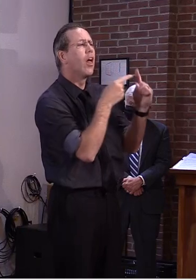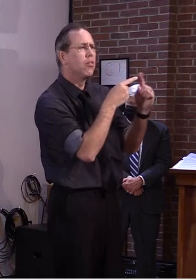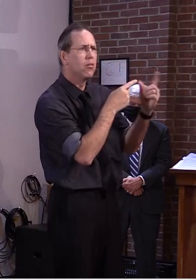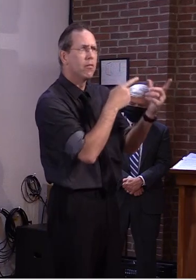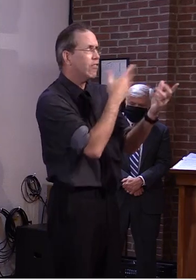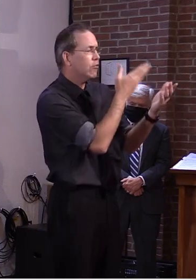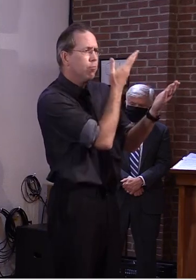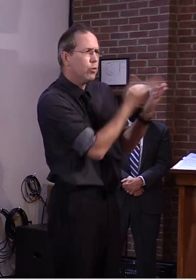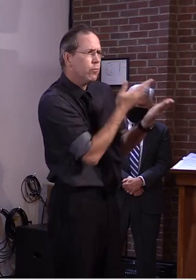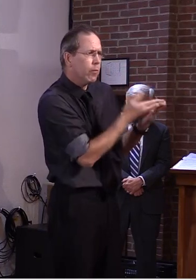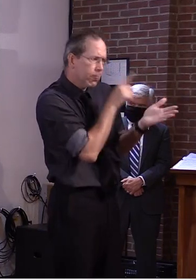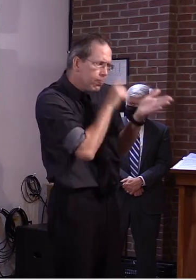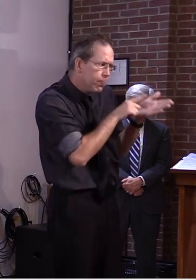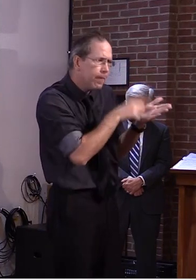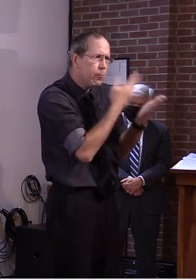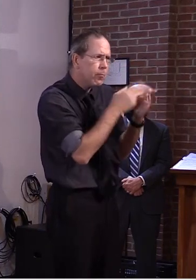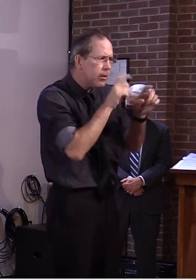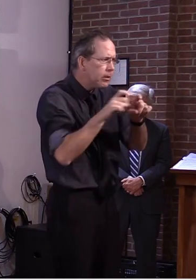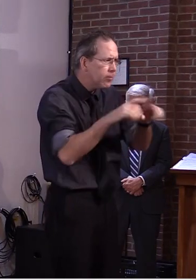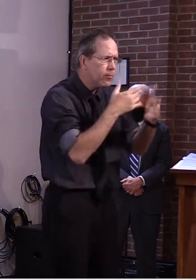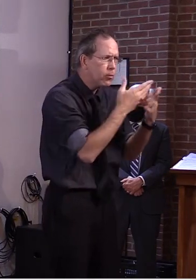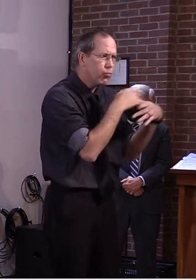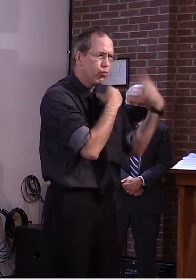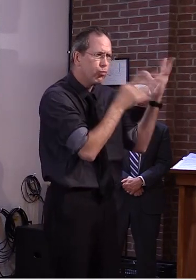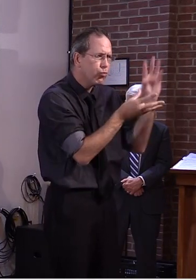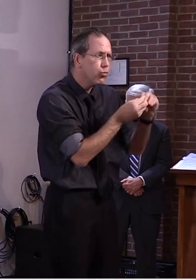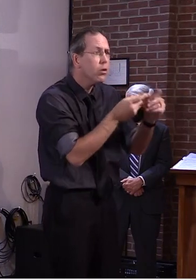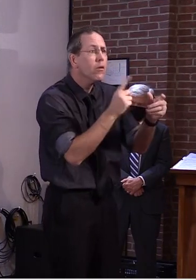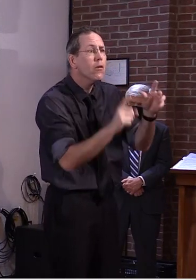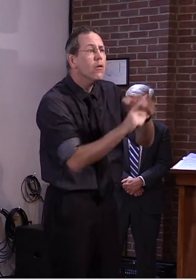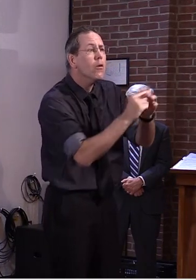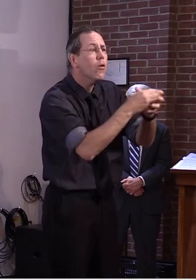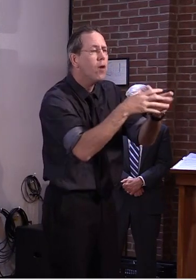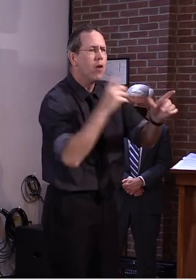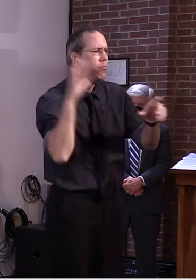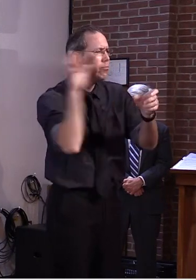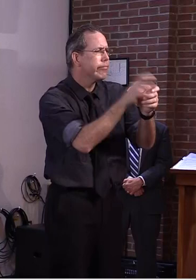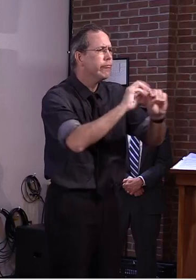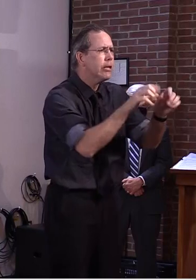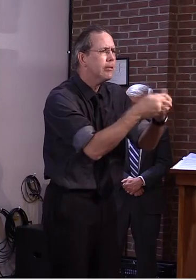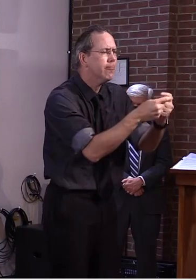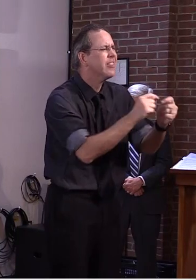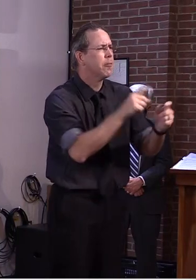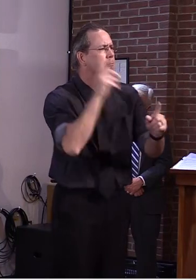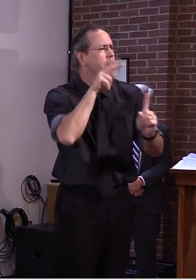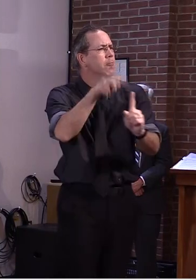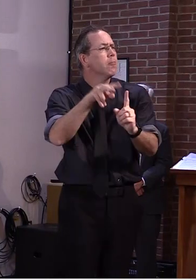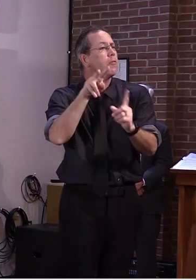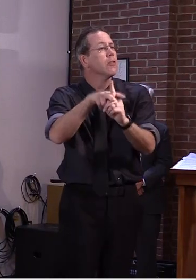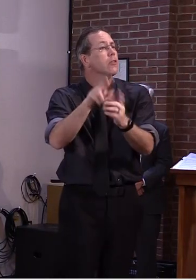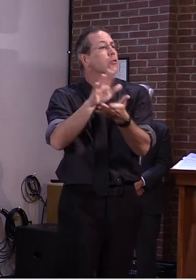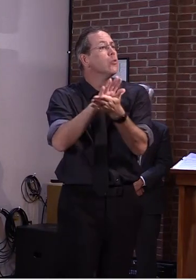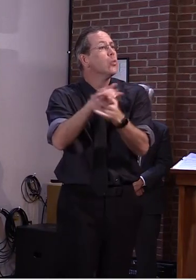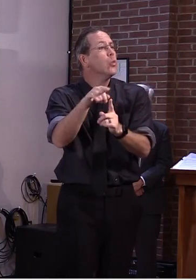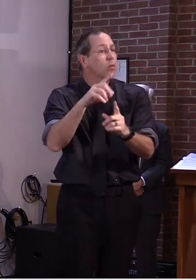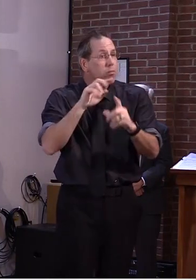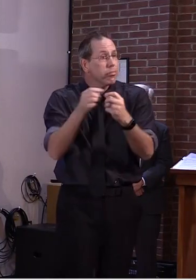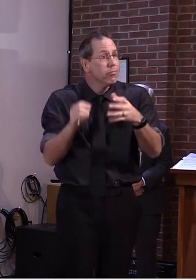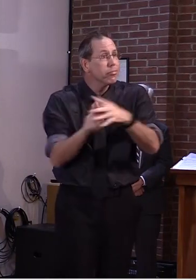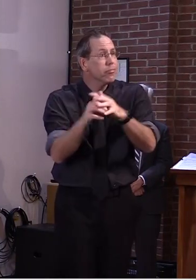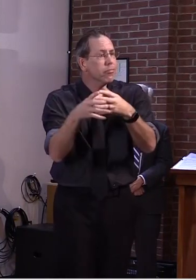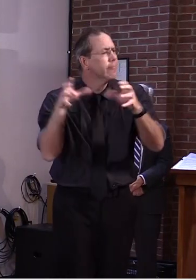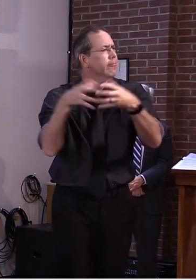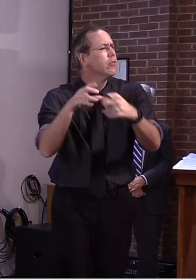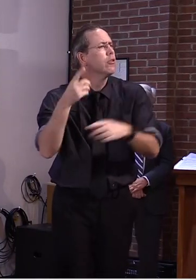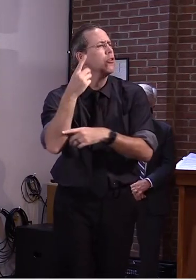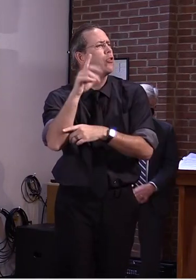clusters emerged in Winooski and Fairhaven. And now, with the successful reopening of our higher education system, we can have the confidence